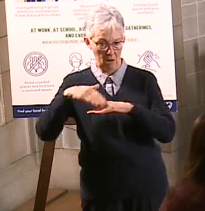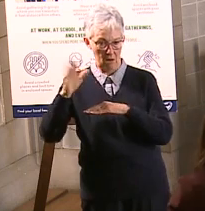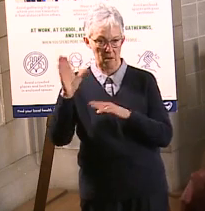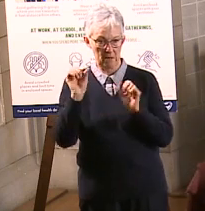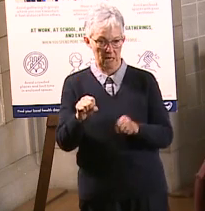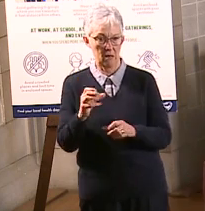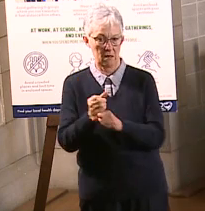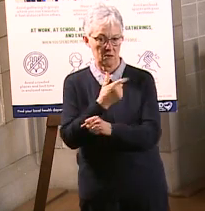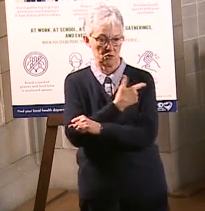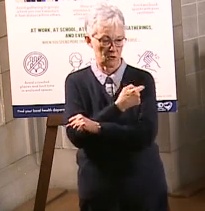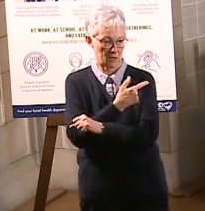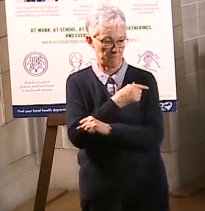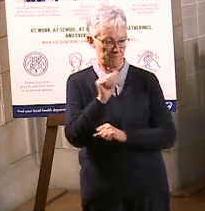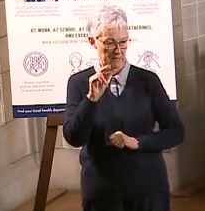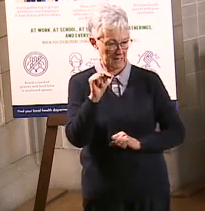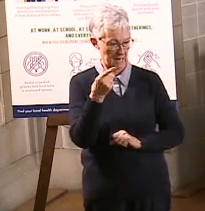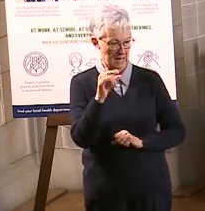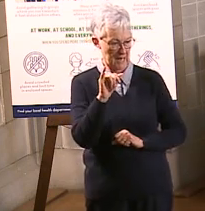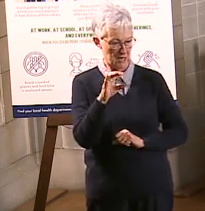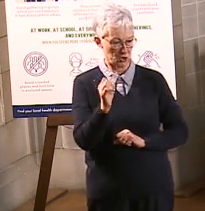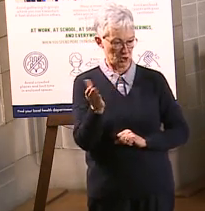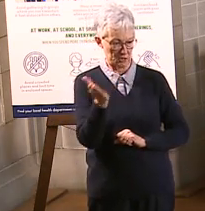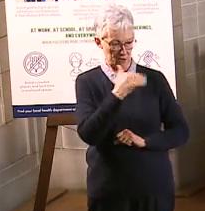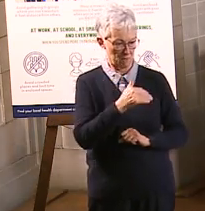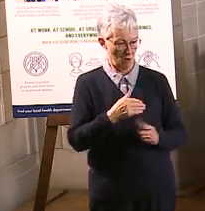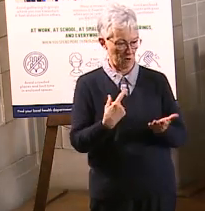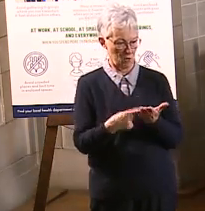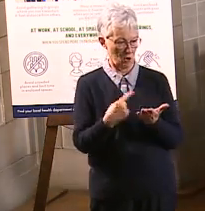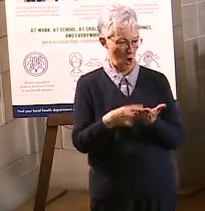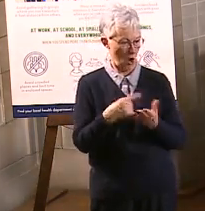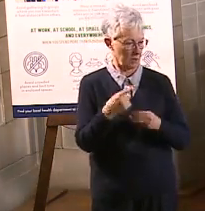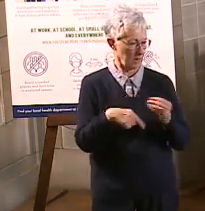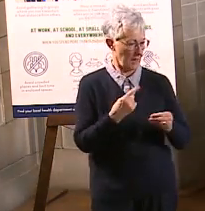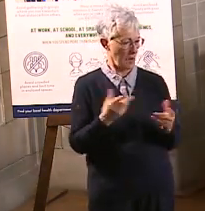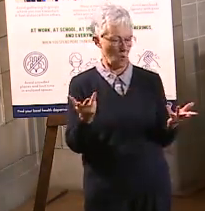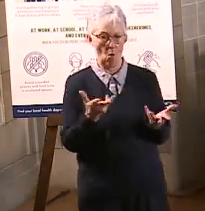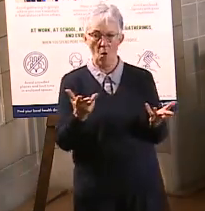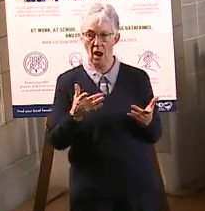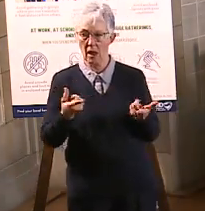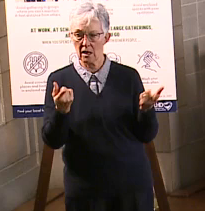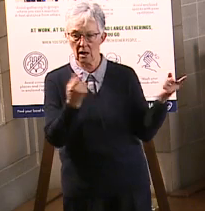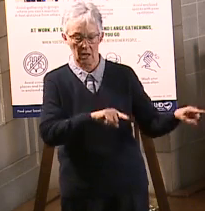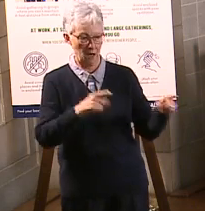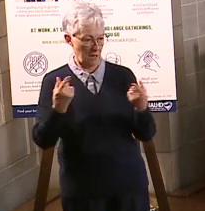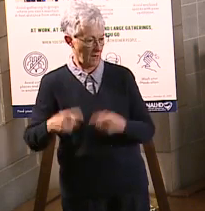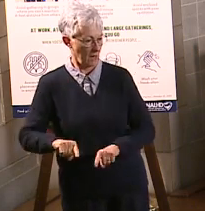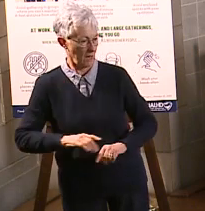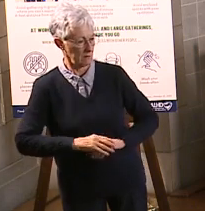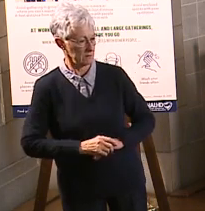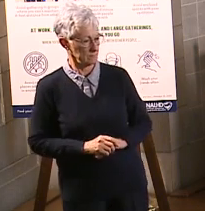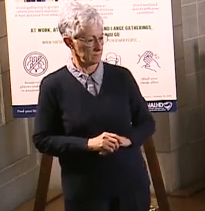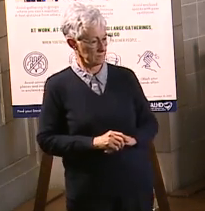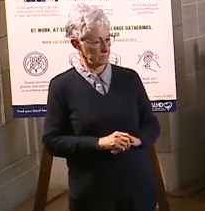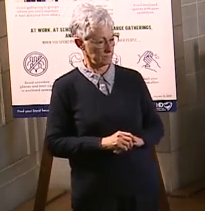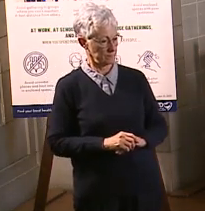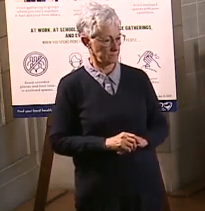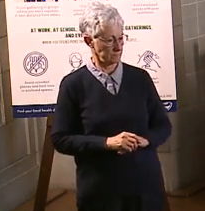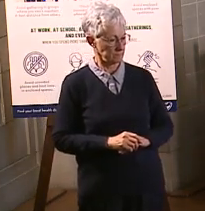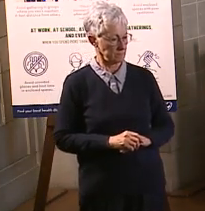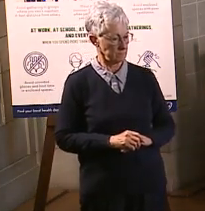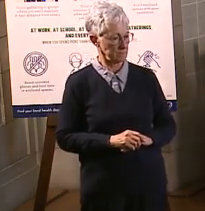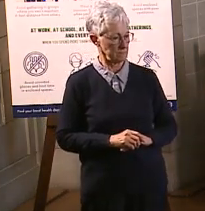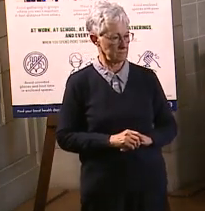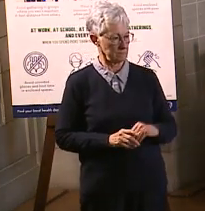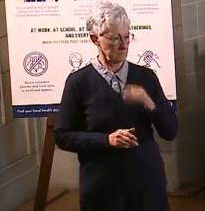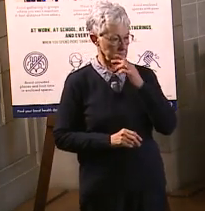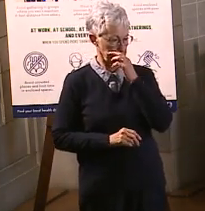Human Services. So Angie, you want to come up and talk a little bit about what we got going on and give us some specific numbers with regard to